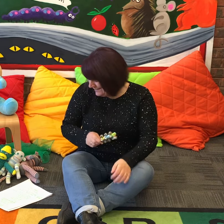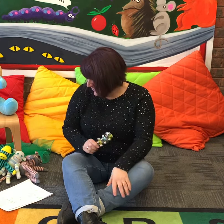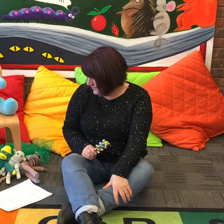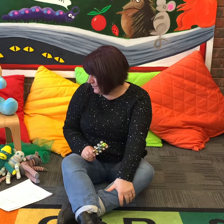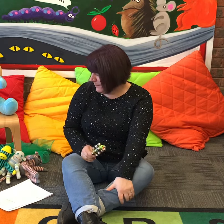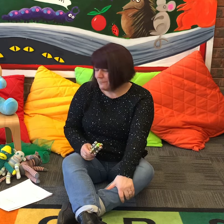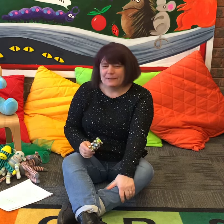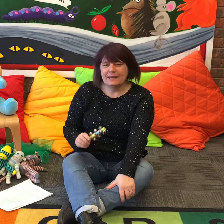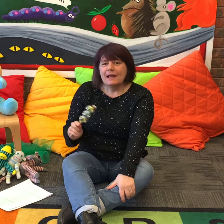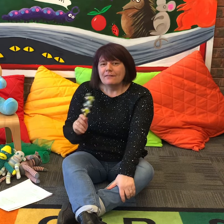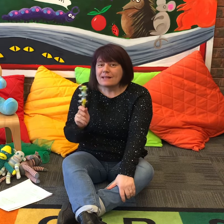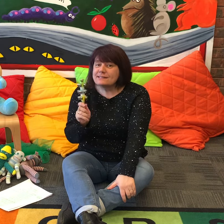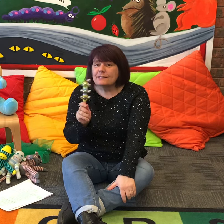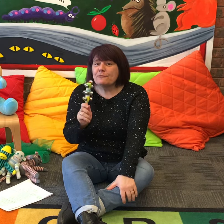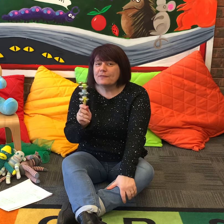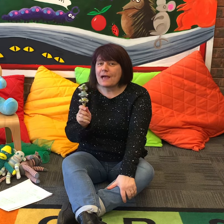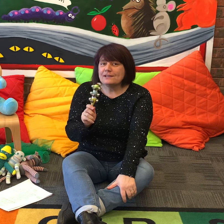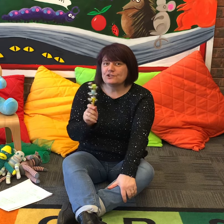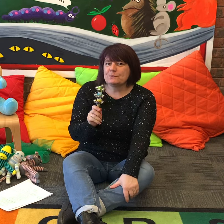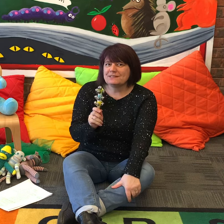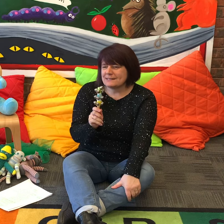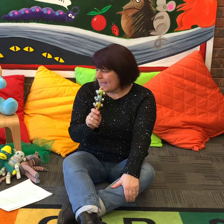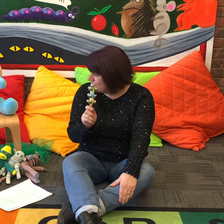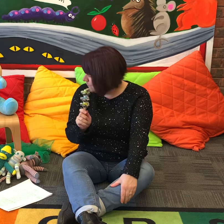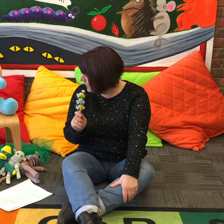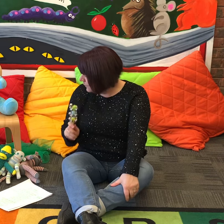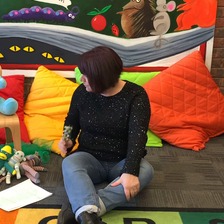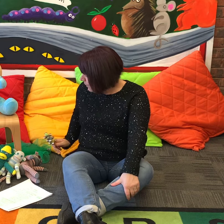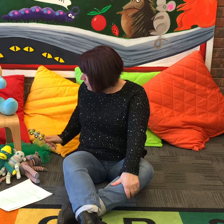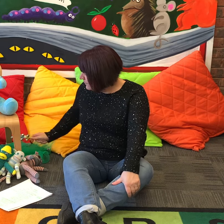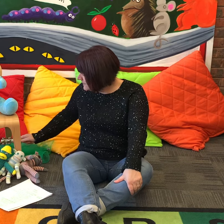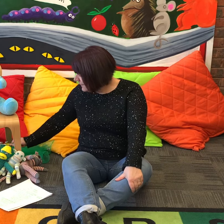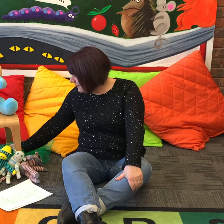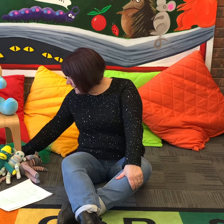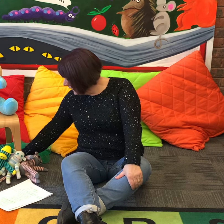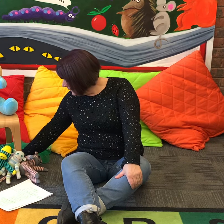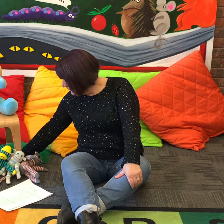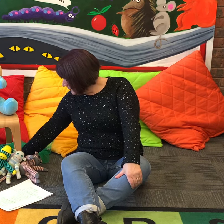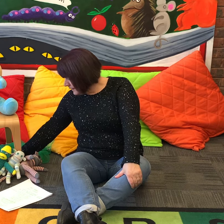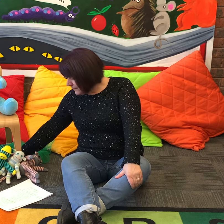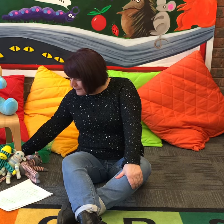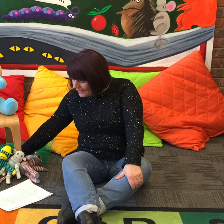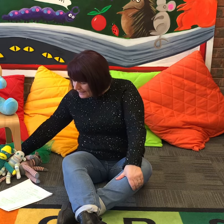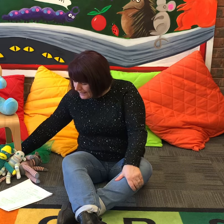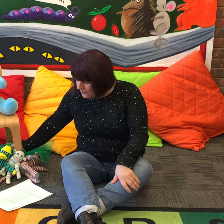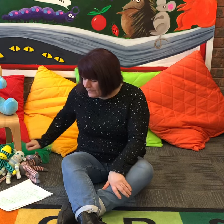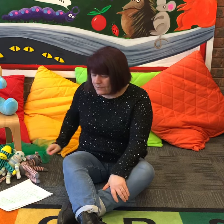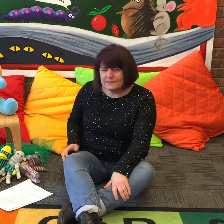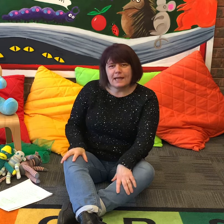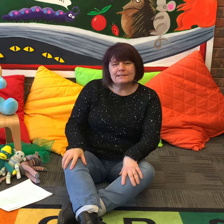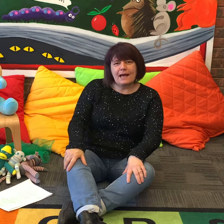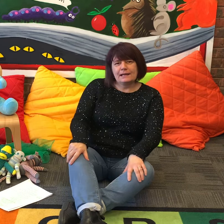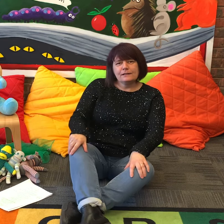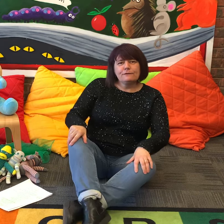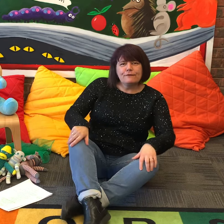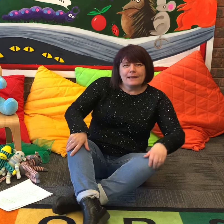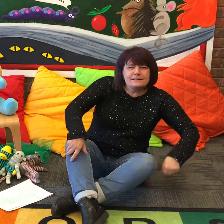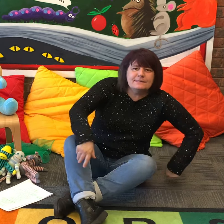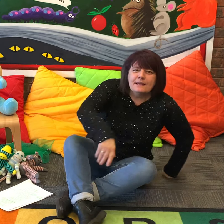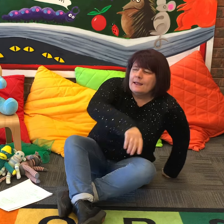Good job, everybody. That's enough with our instruments now. So we're going to pop them down here. Okay, and we're going to get our little friend.